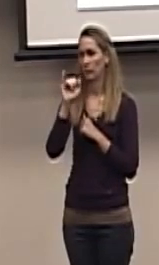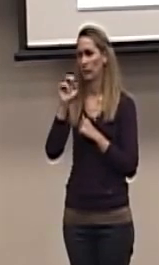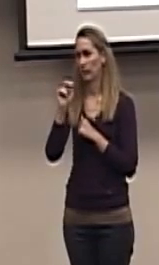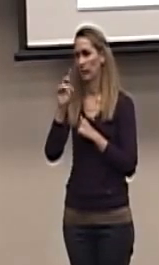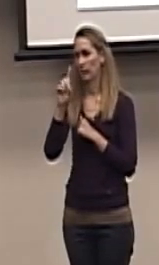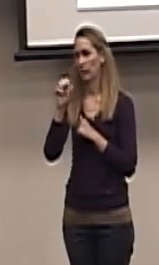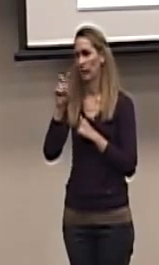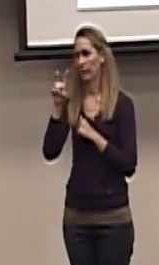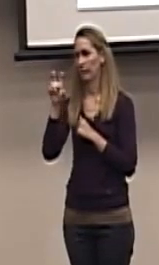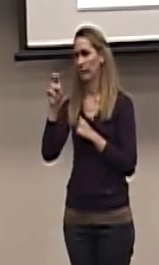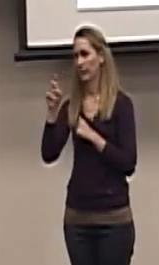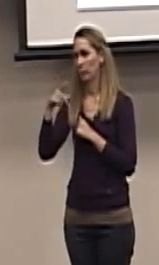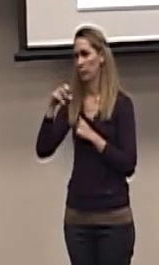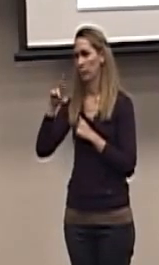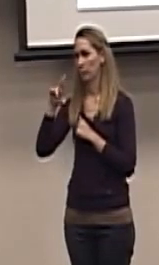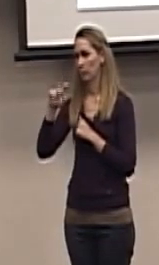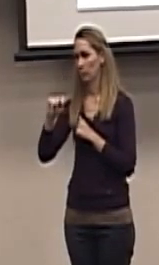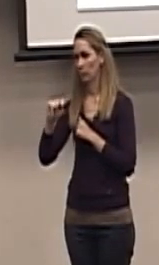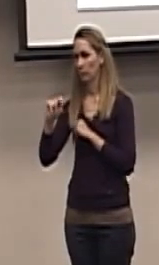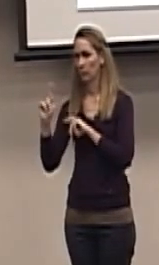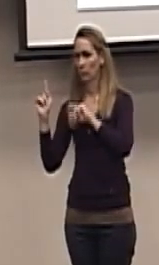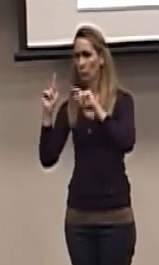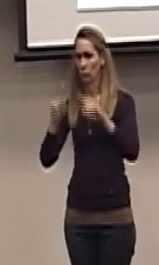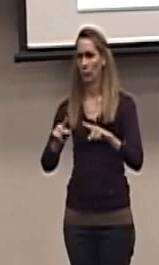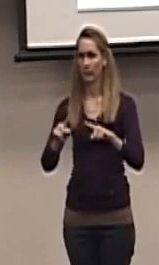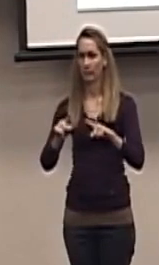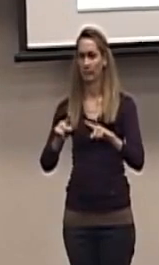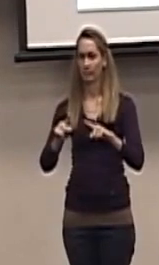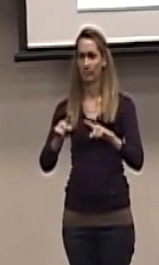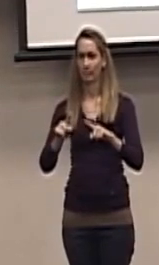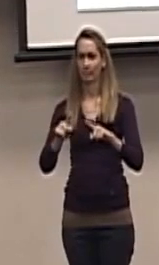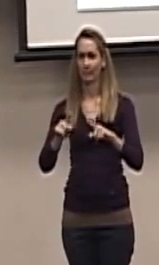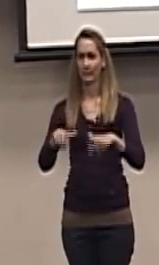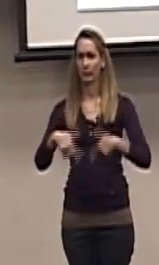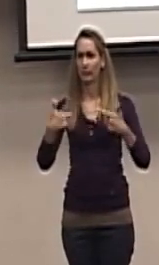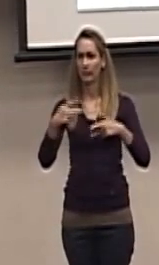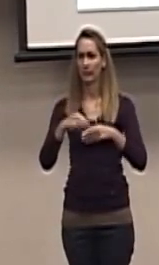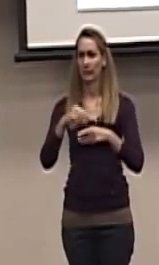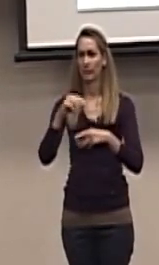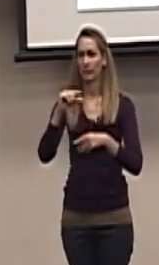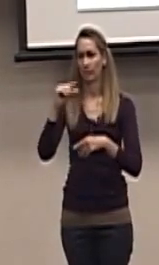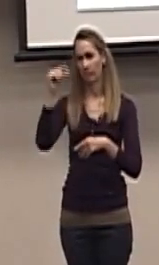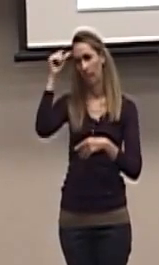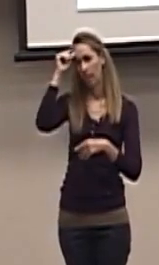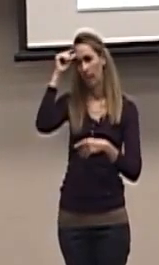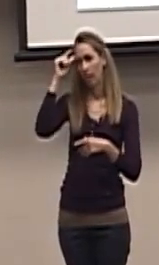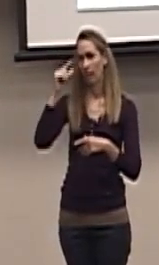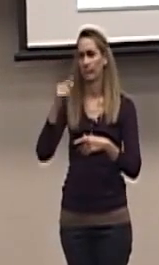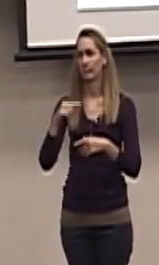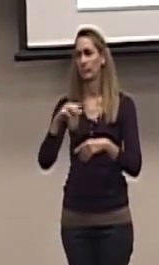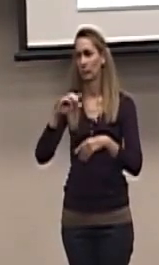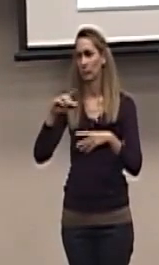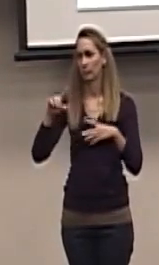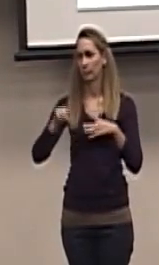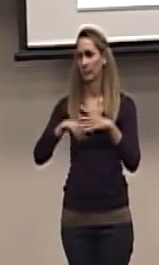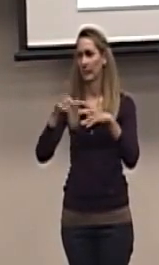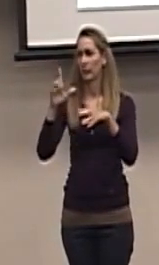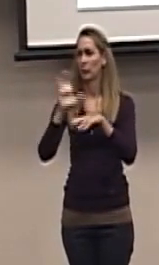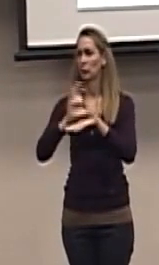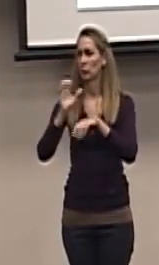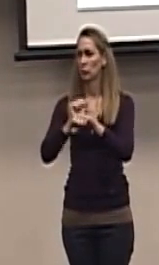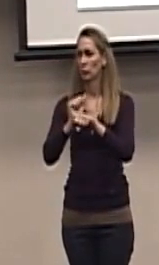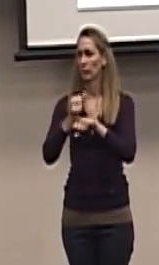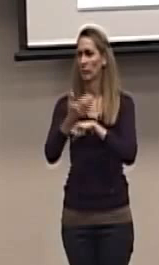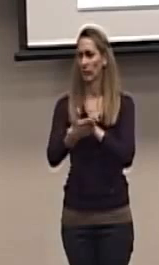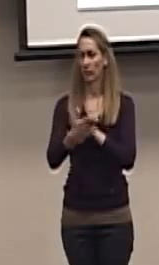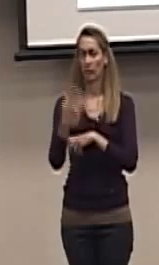who came to settle in Ghana to start the Lord's work in the country. they realized that there is a need for them to